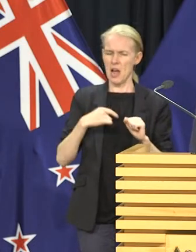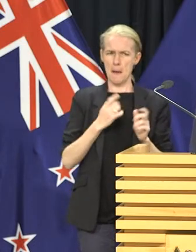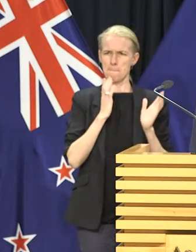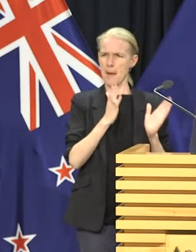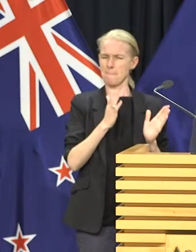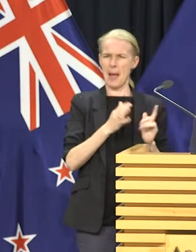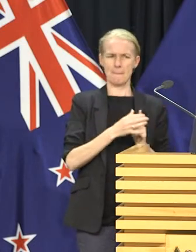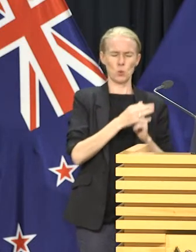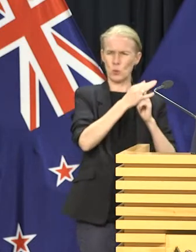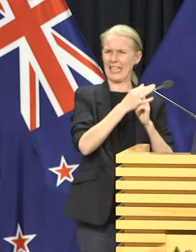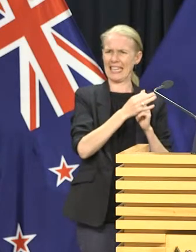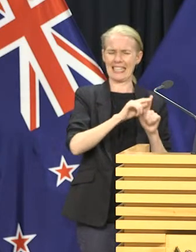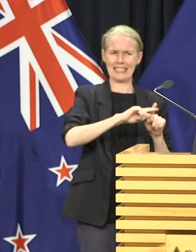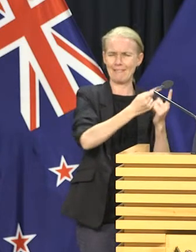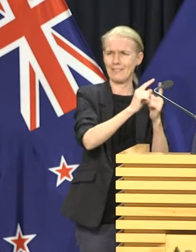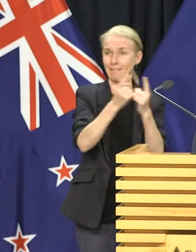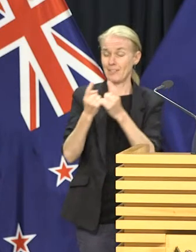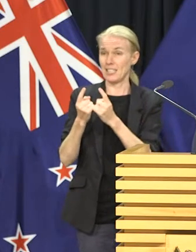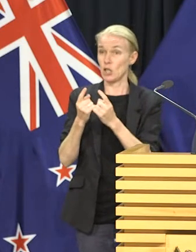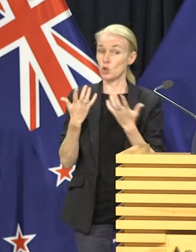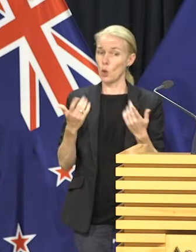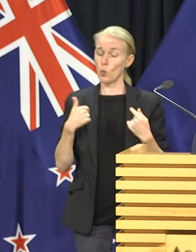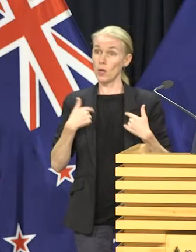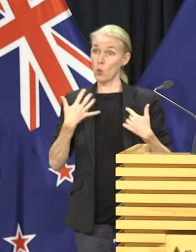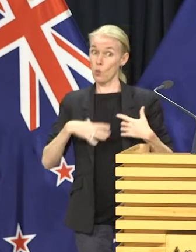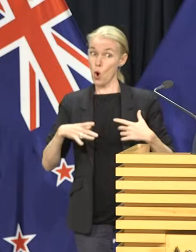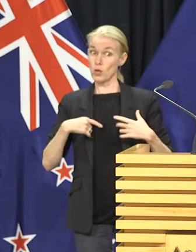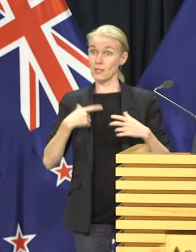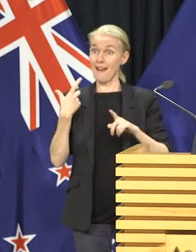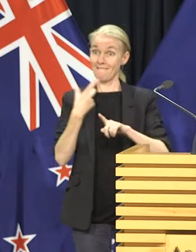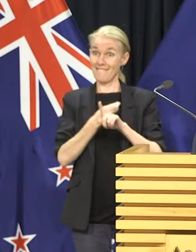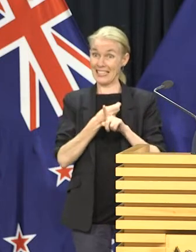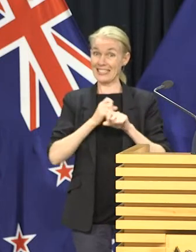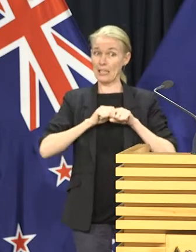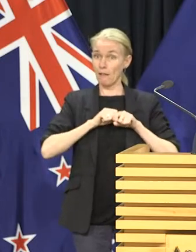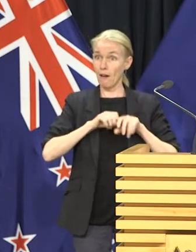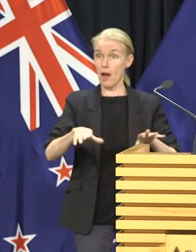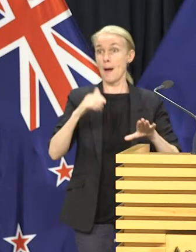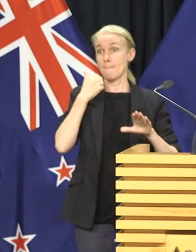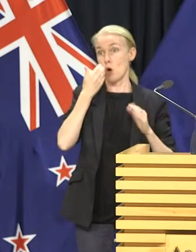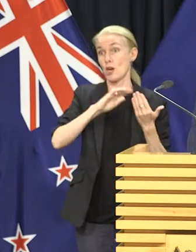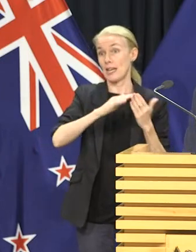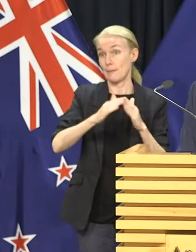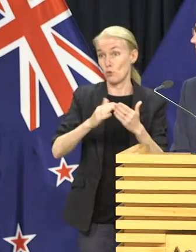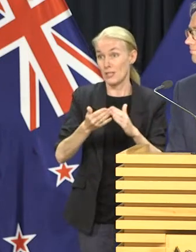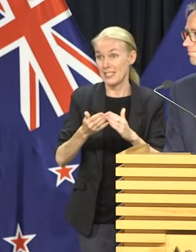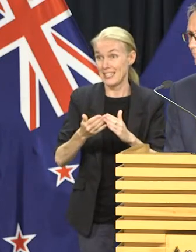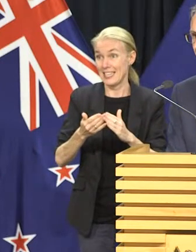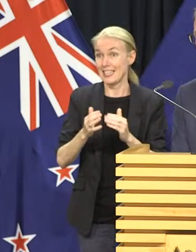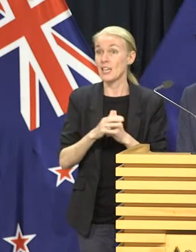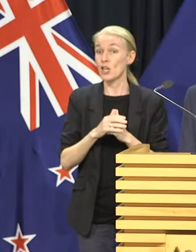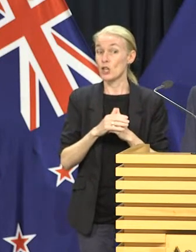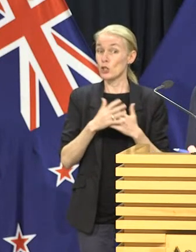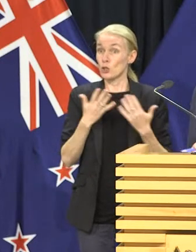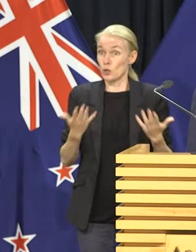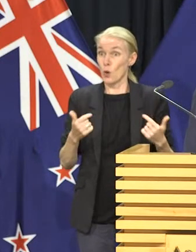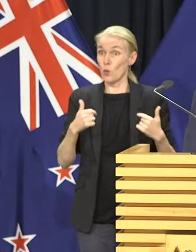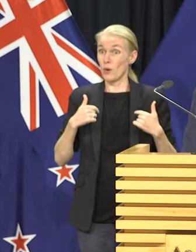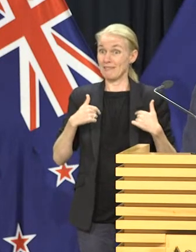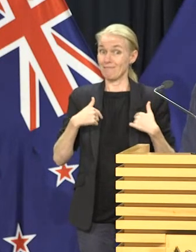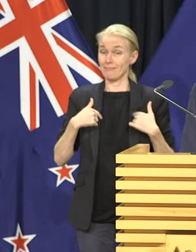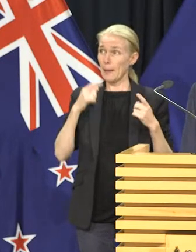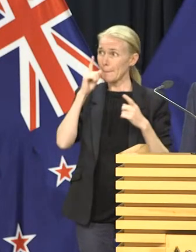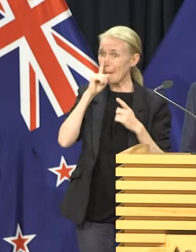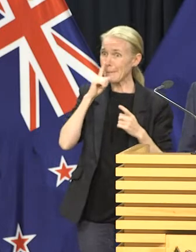that make this vaccine accessible to our people, which is probably the primary question I get as I've been around the country, is about the where